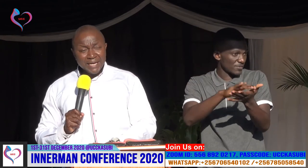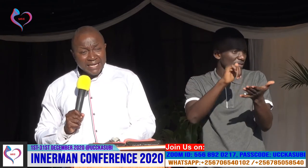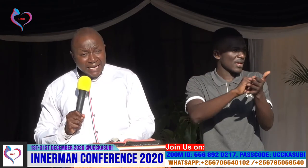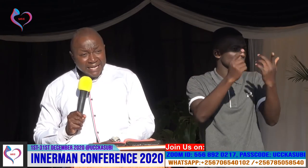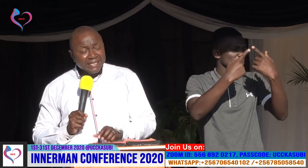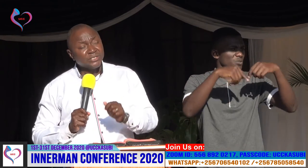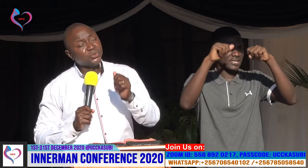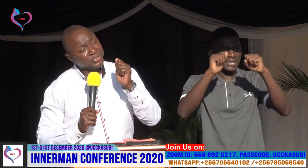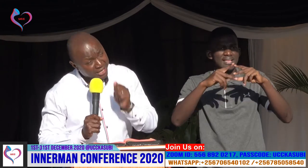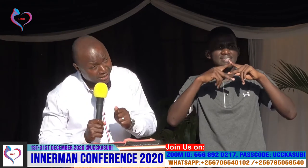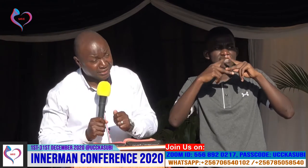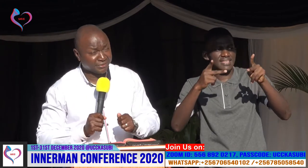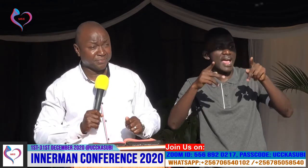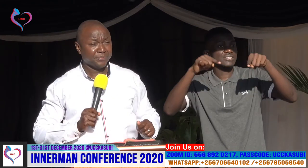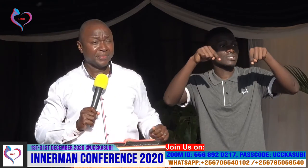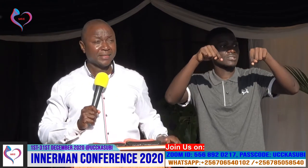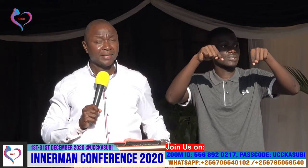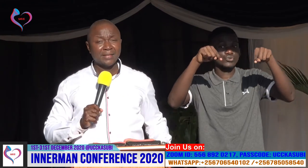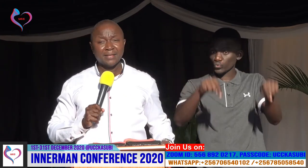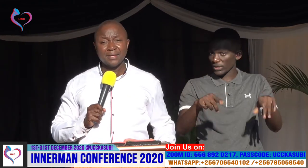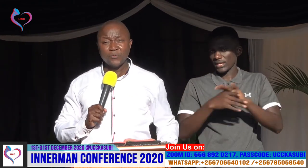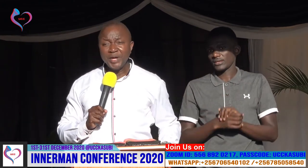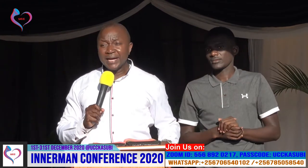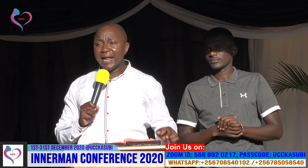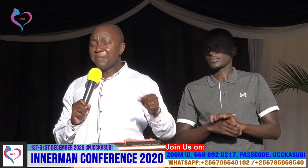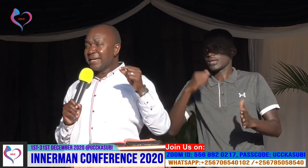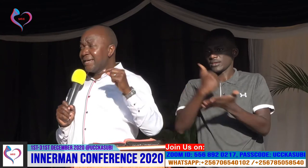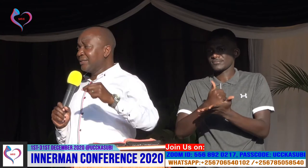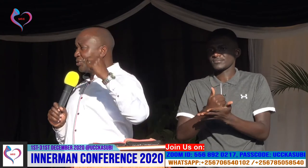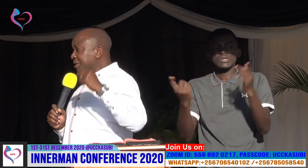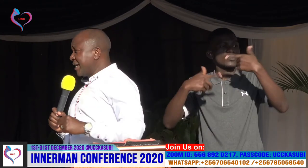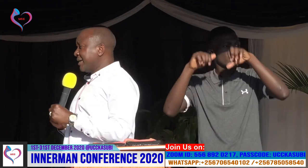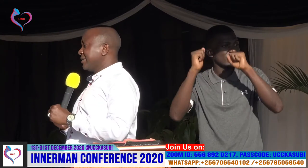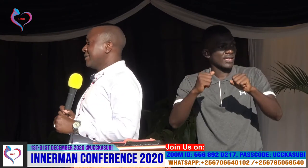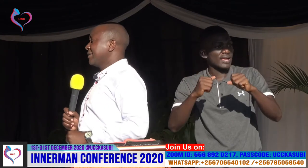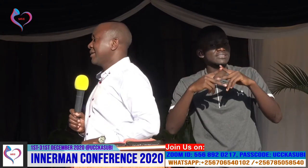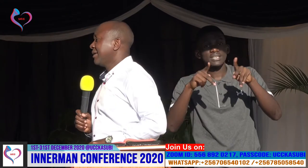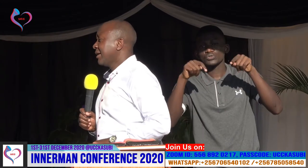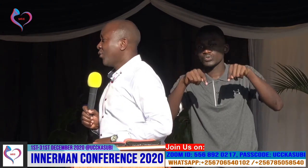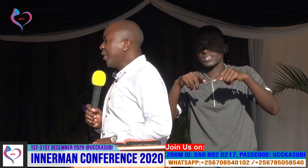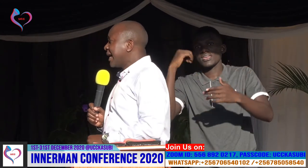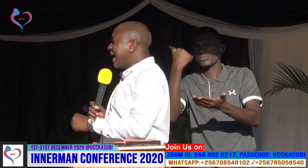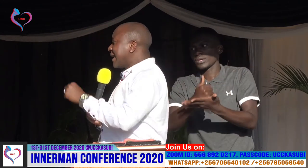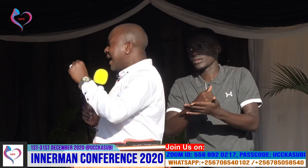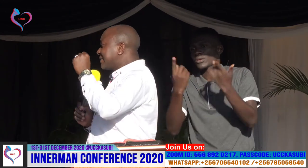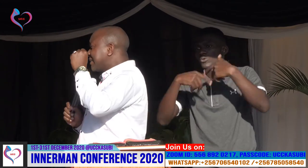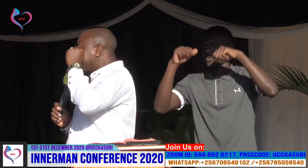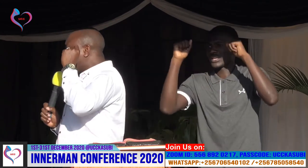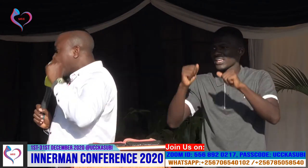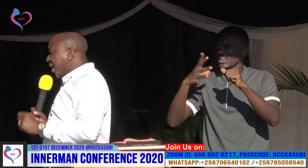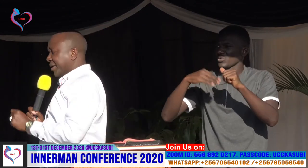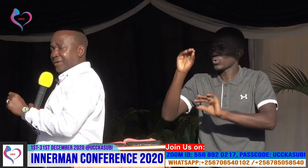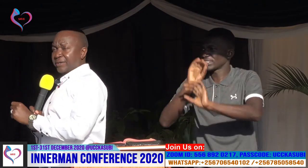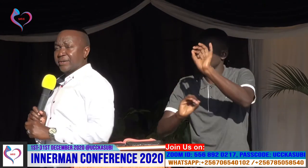can begin today. Tusobola okutandika olwalero. We can begin today. Tusobola okutandika olwalero. We can